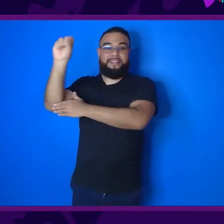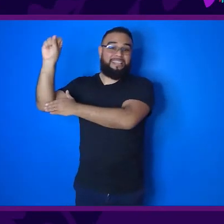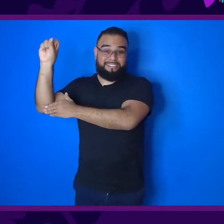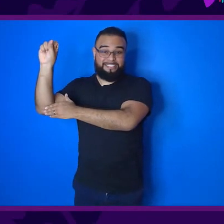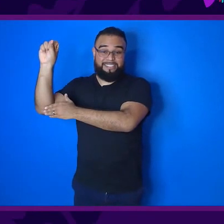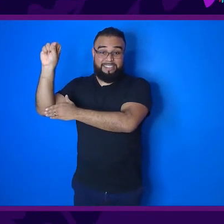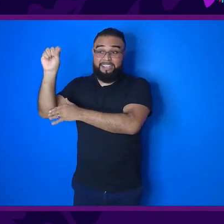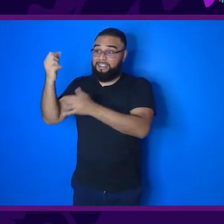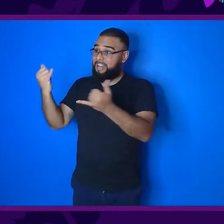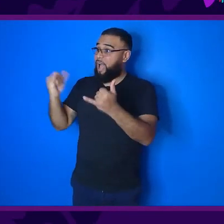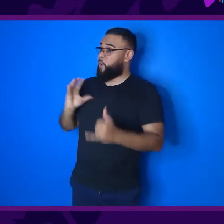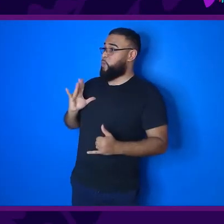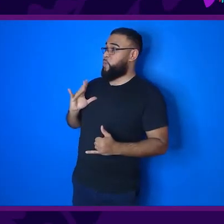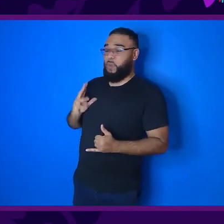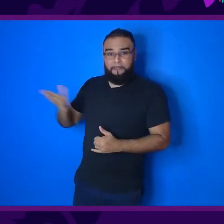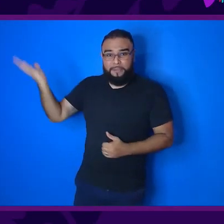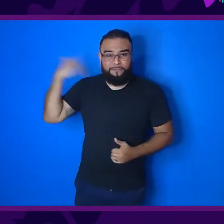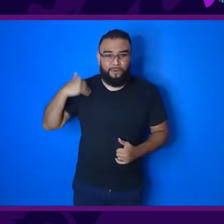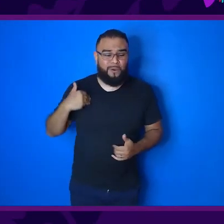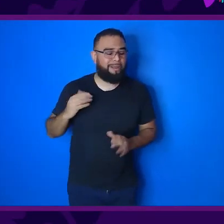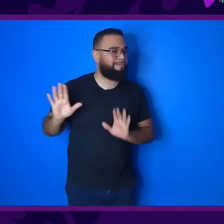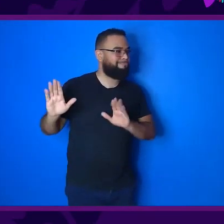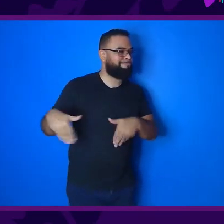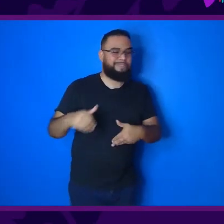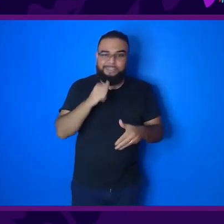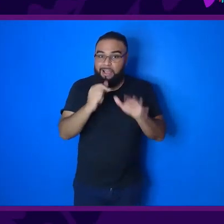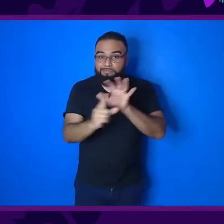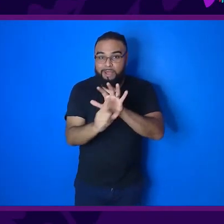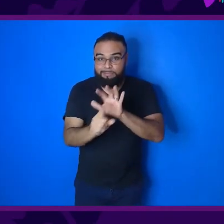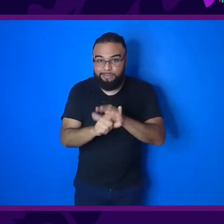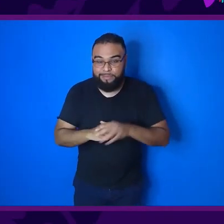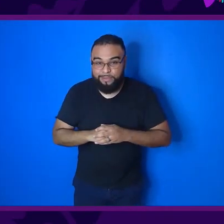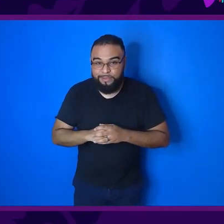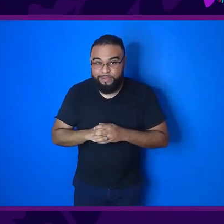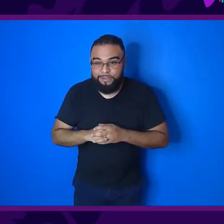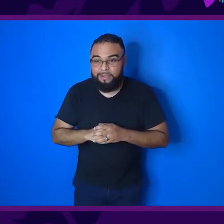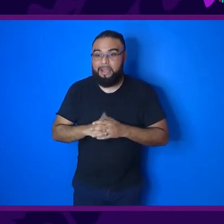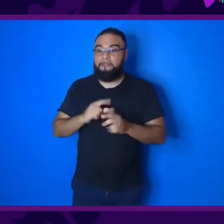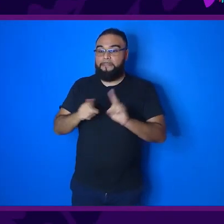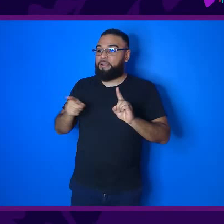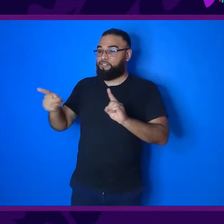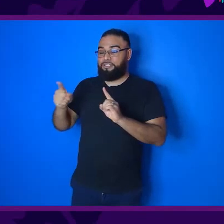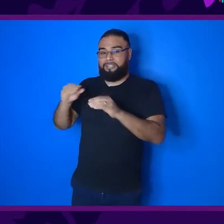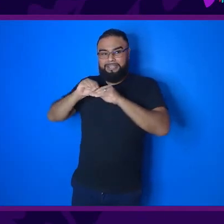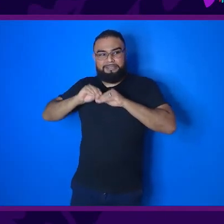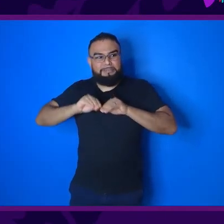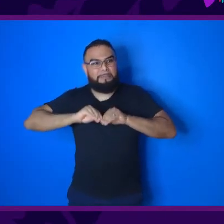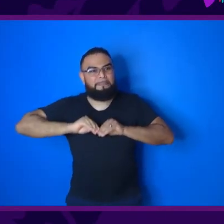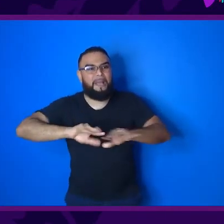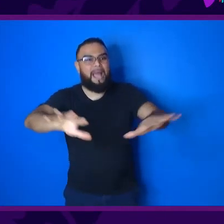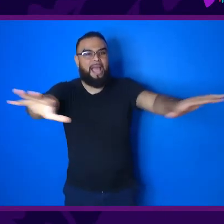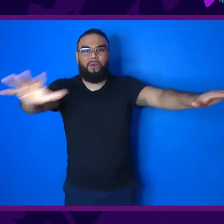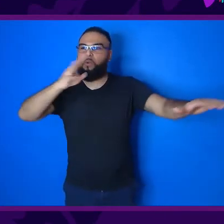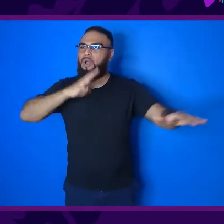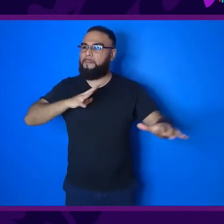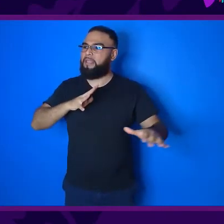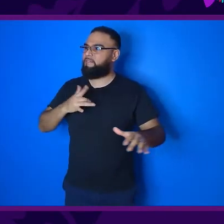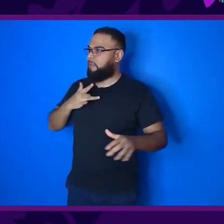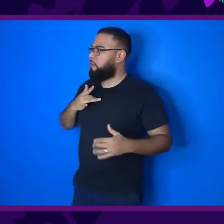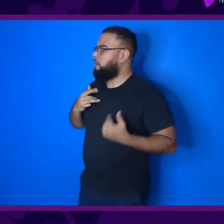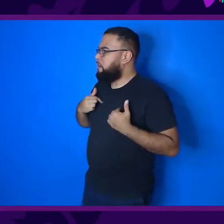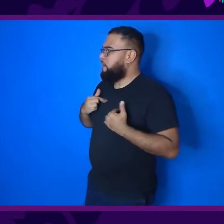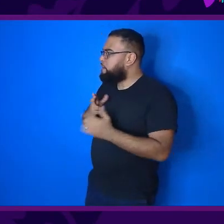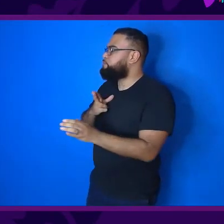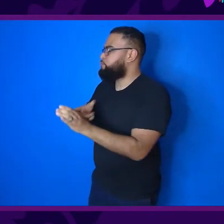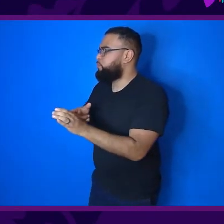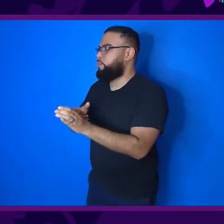is called on by women all over this country to participate in events supporting